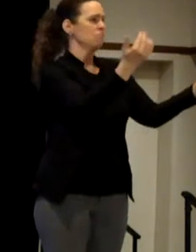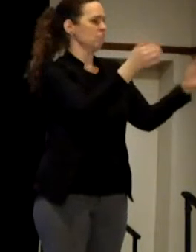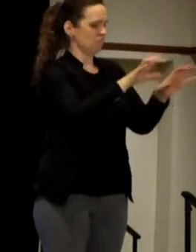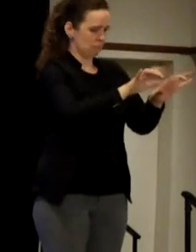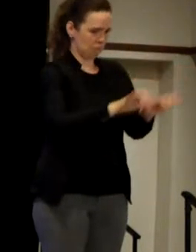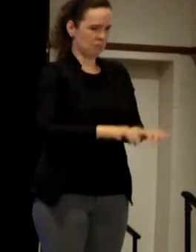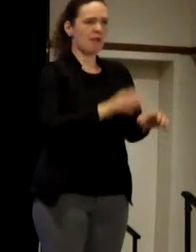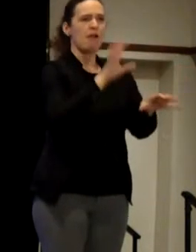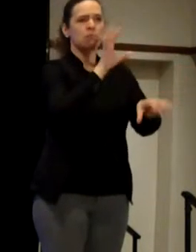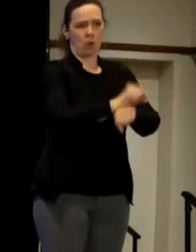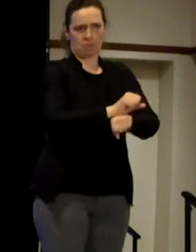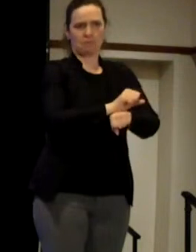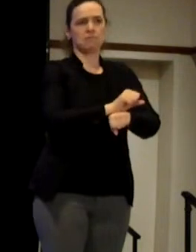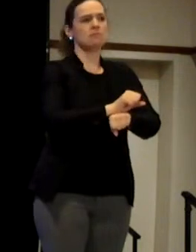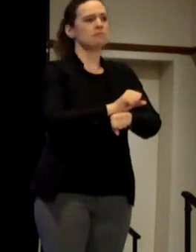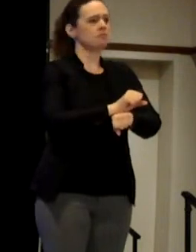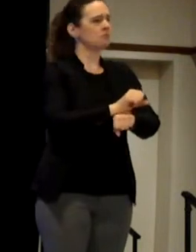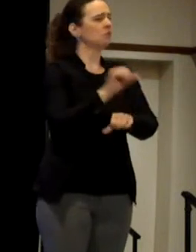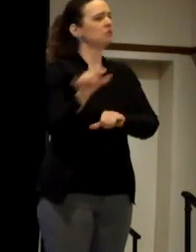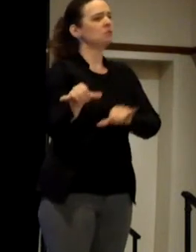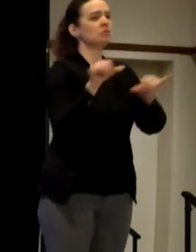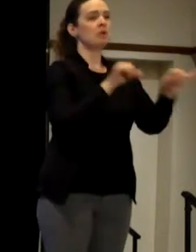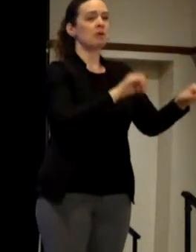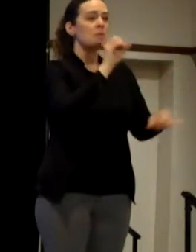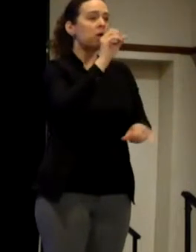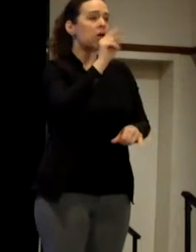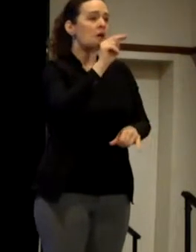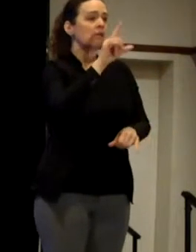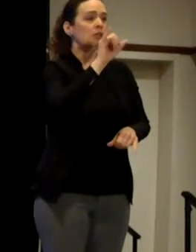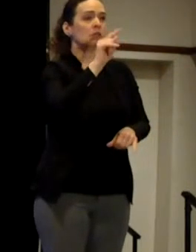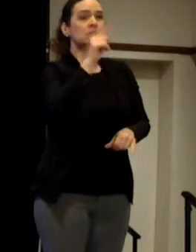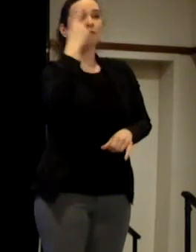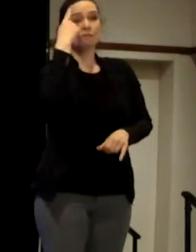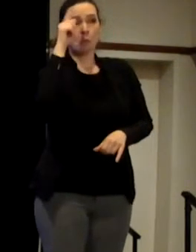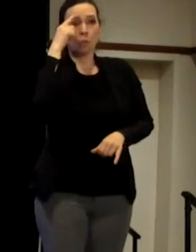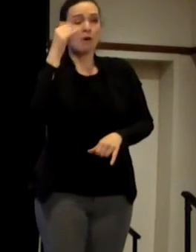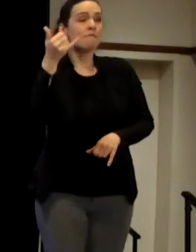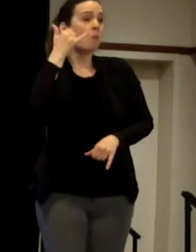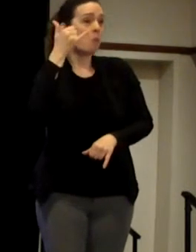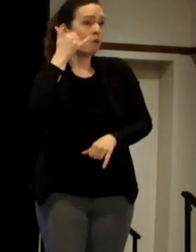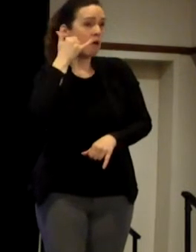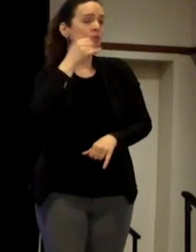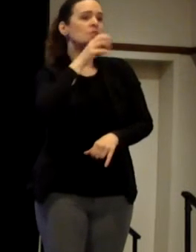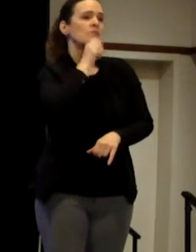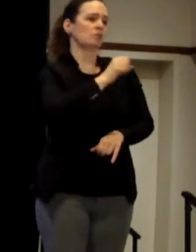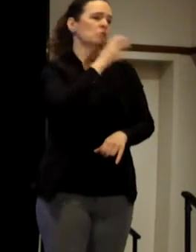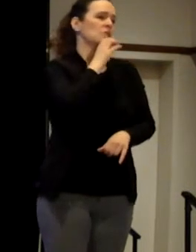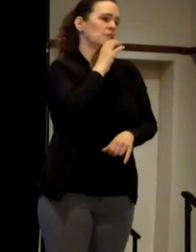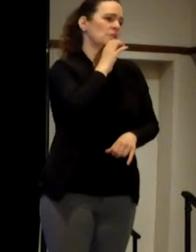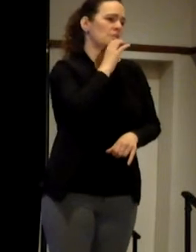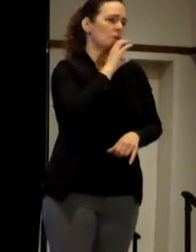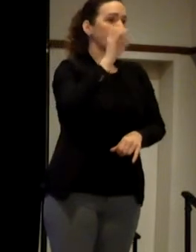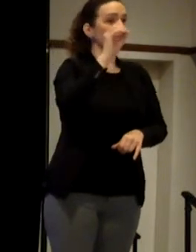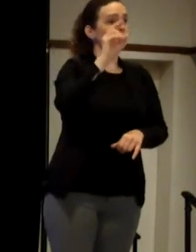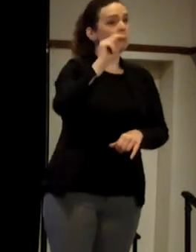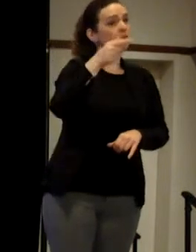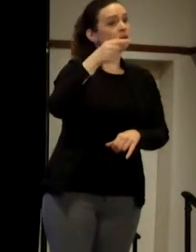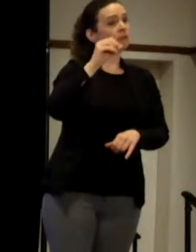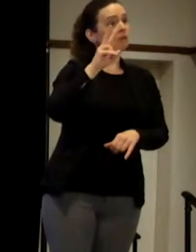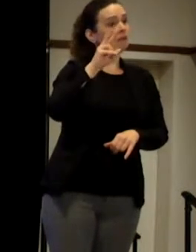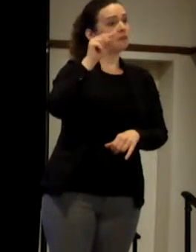Very similar to OnList. So please go to ongov.net. There's a button there to sign up. And so